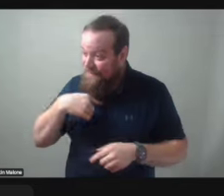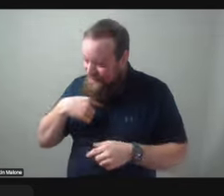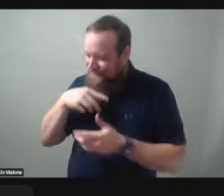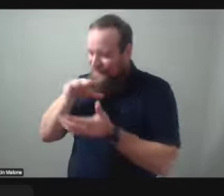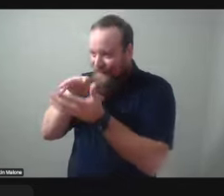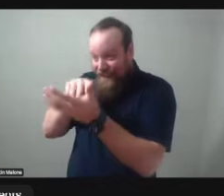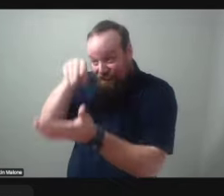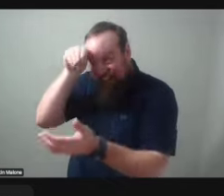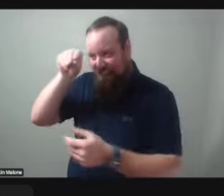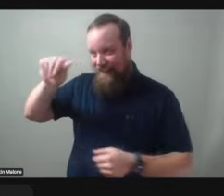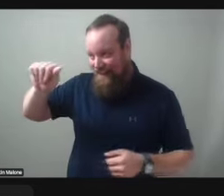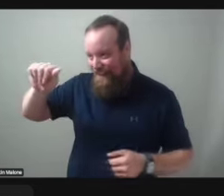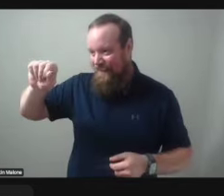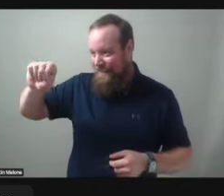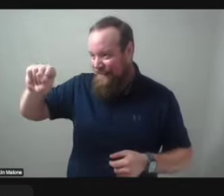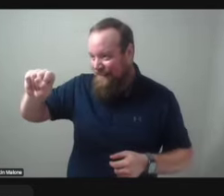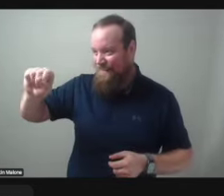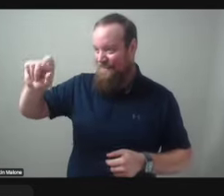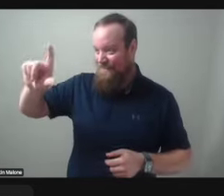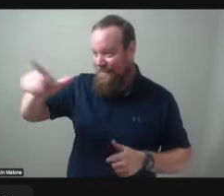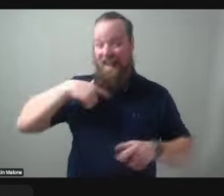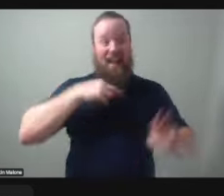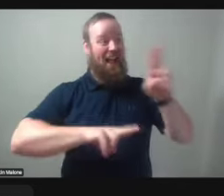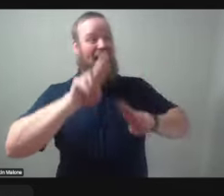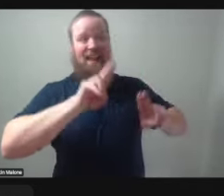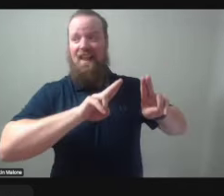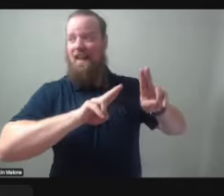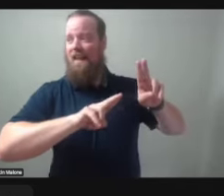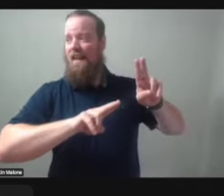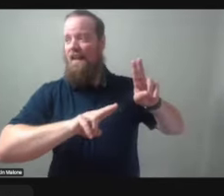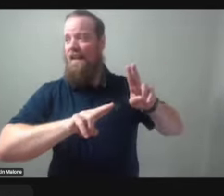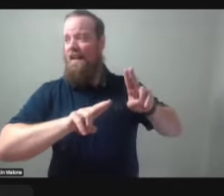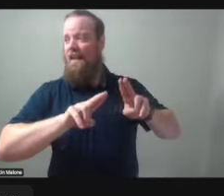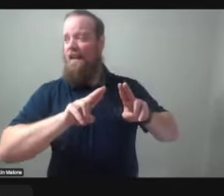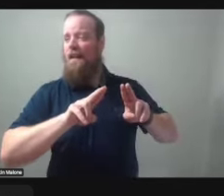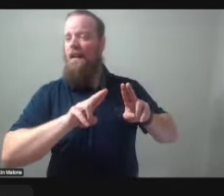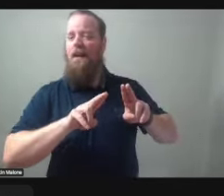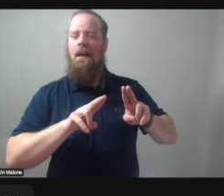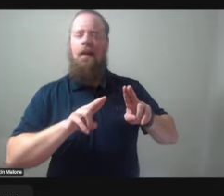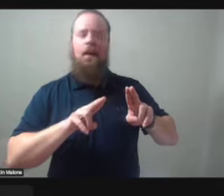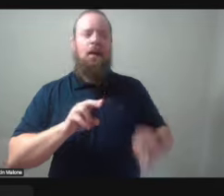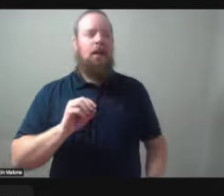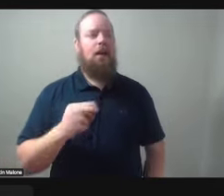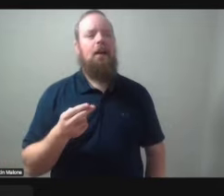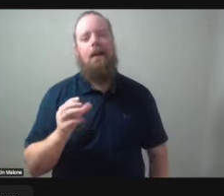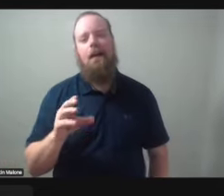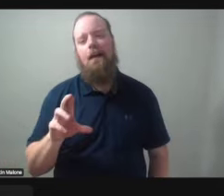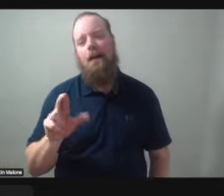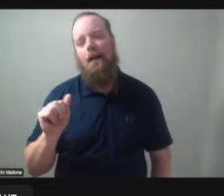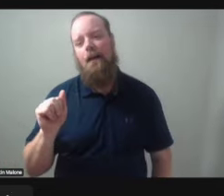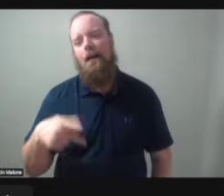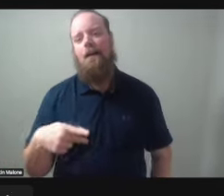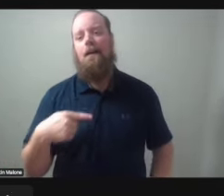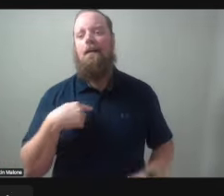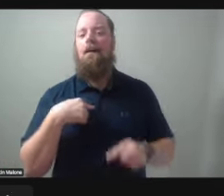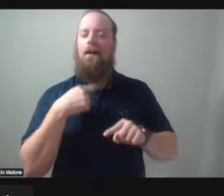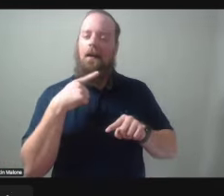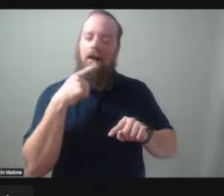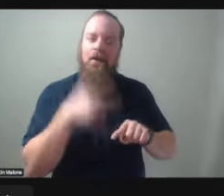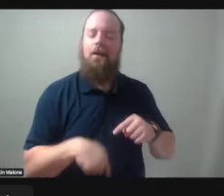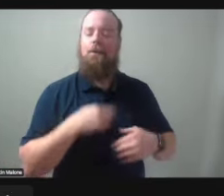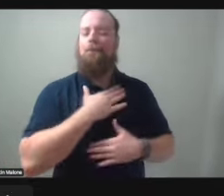deaf people are trying to connect and get together, and then they have to kind of hold off on their own